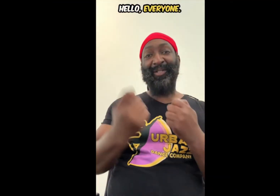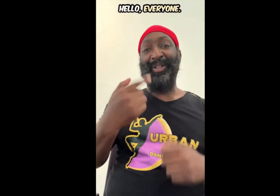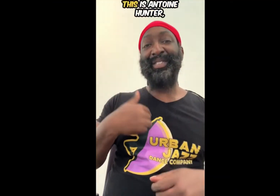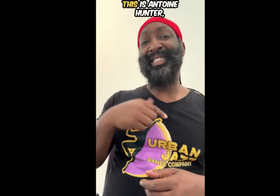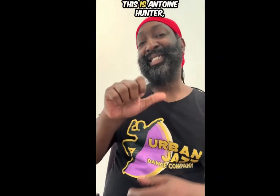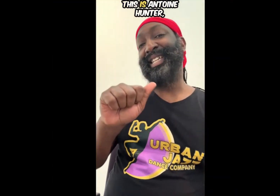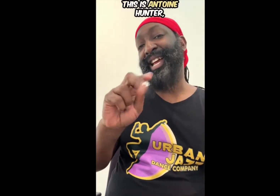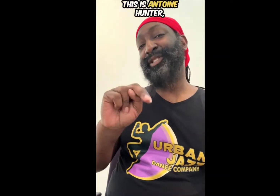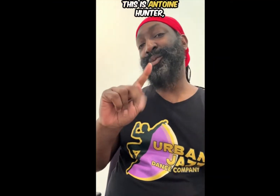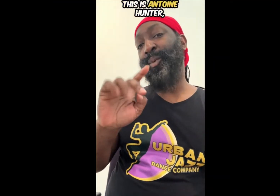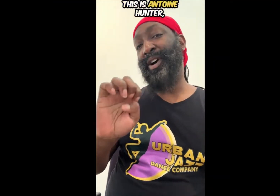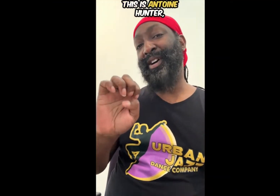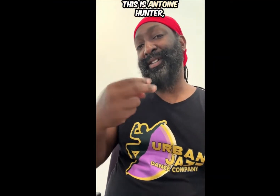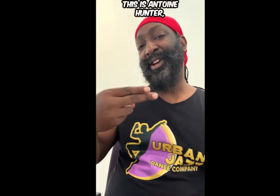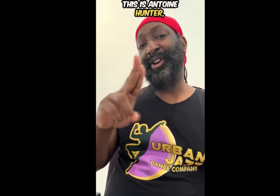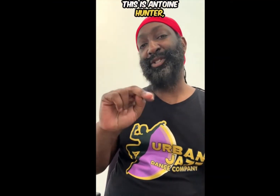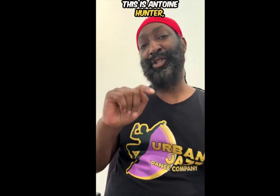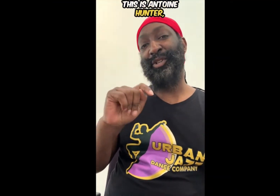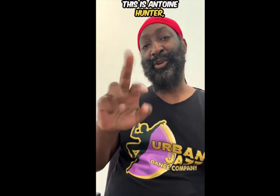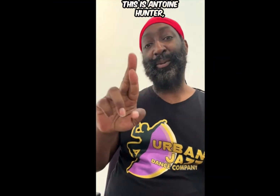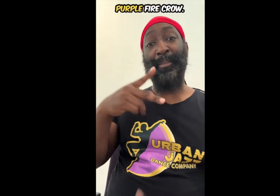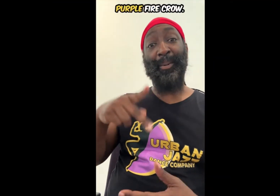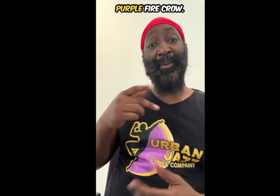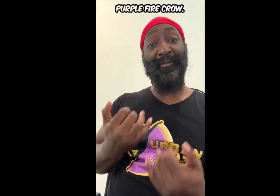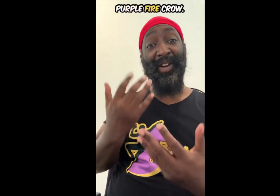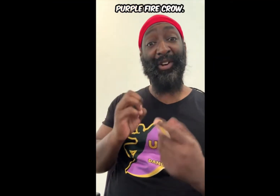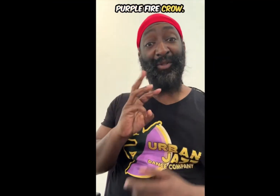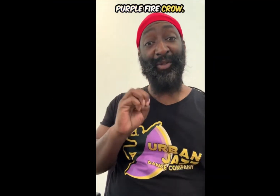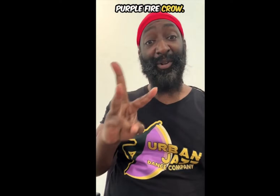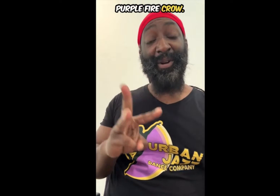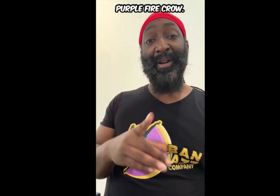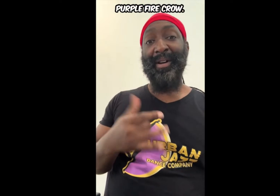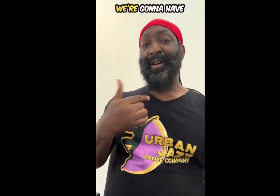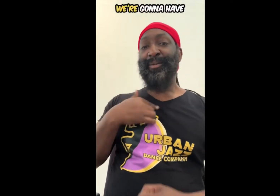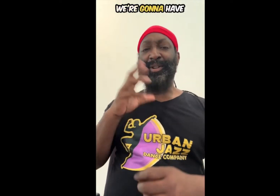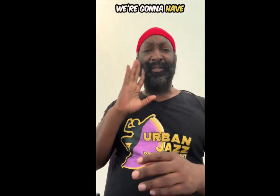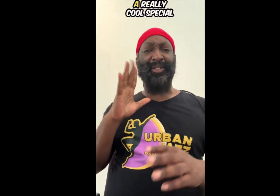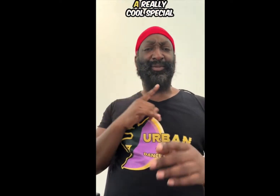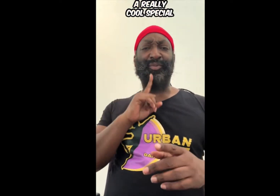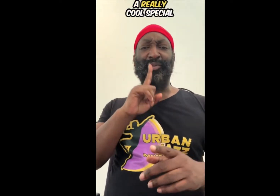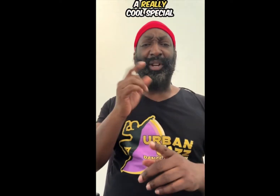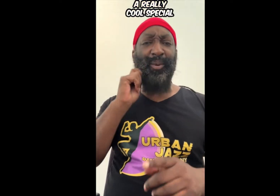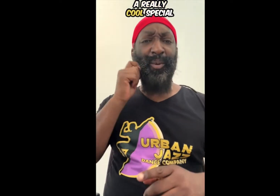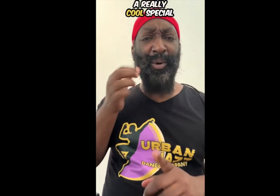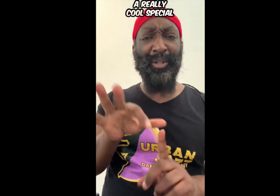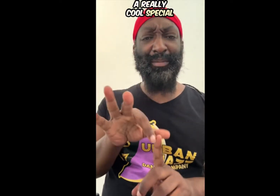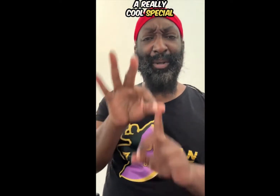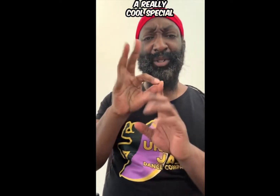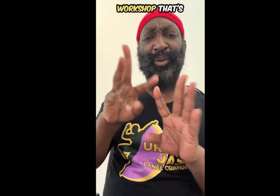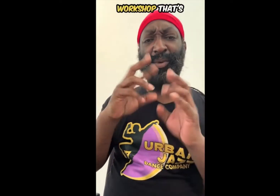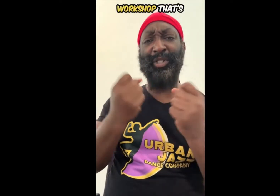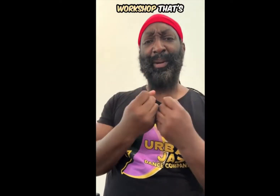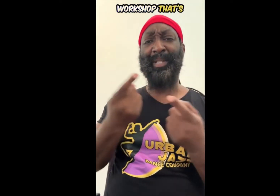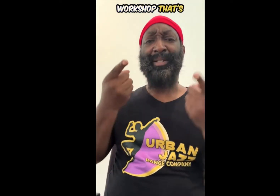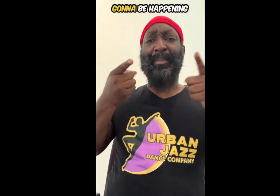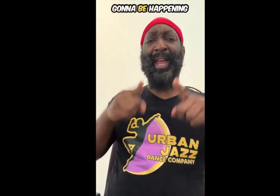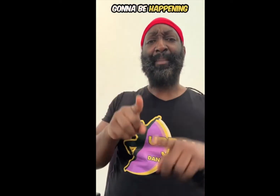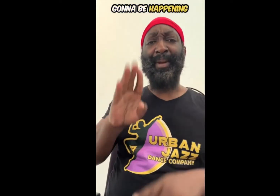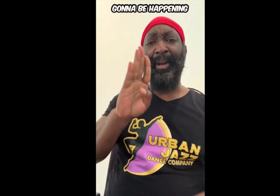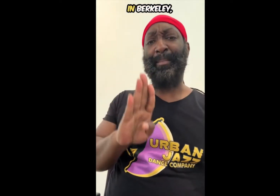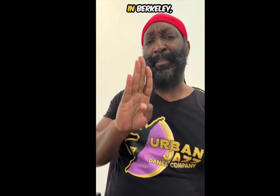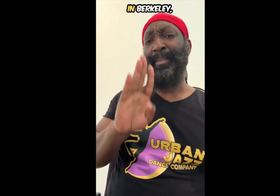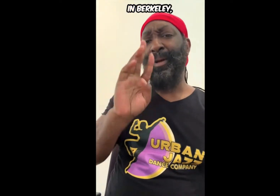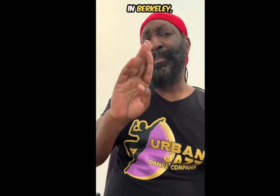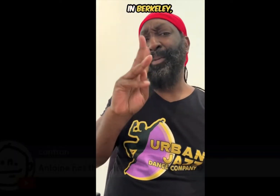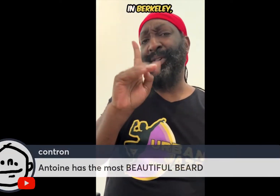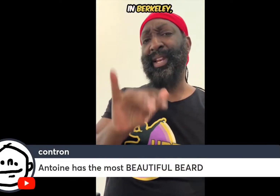Hello, everyone. This is Antoine Hunter, Purple Firefall. We're going to have a really cool special workshop that's going to be